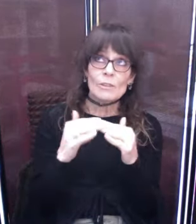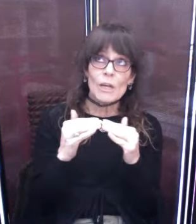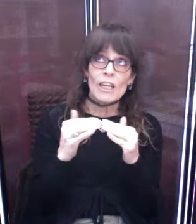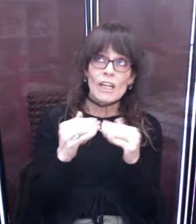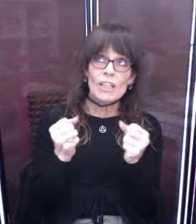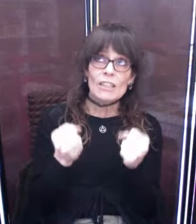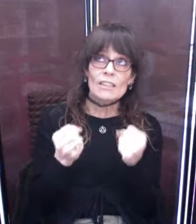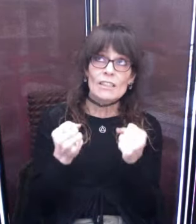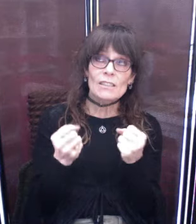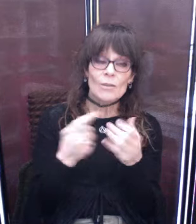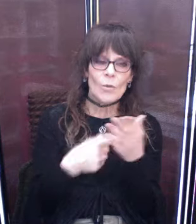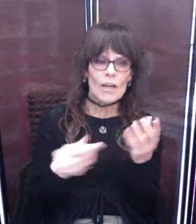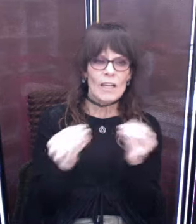else?